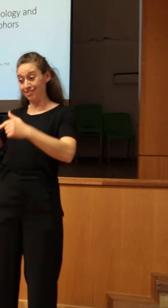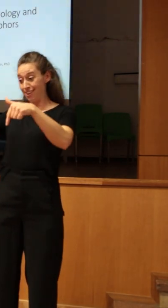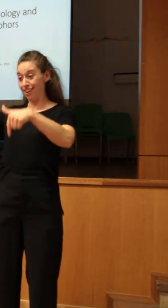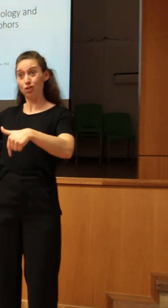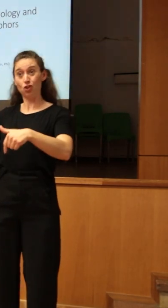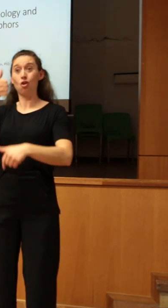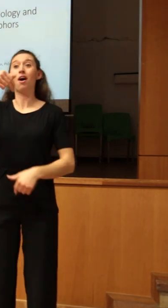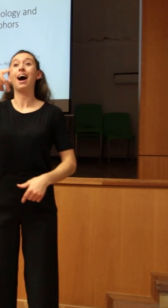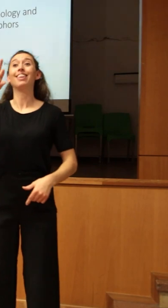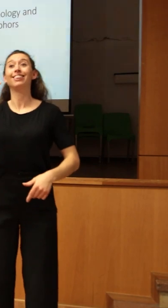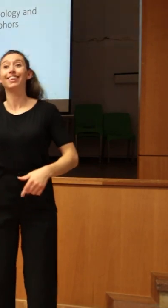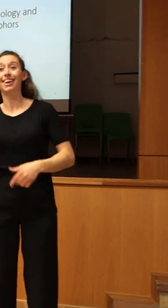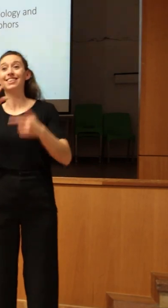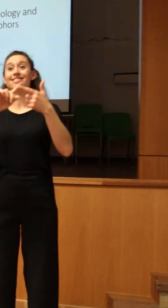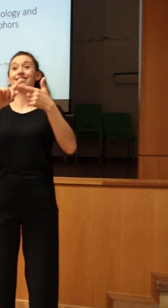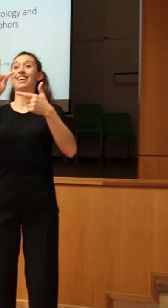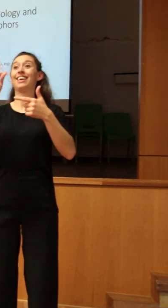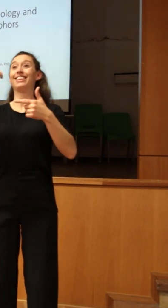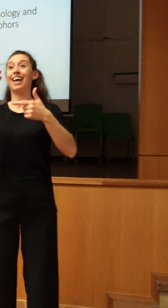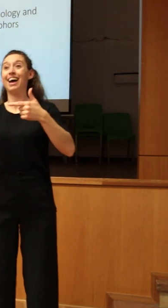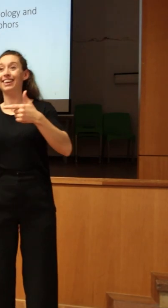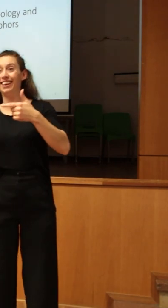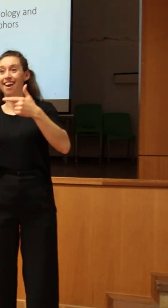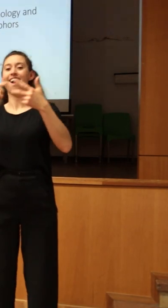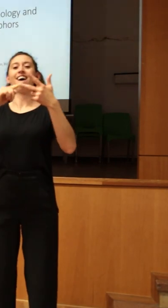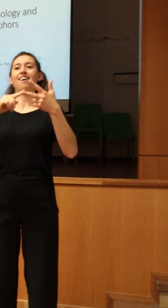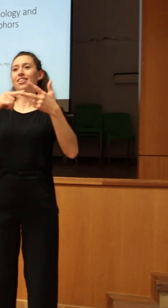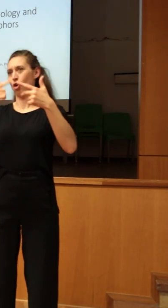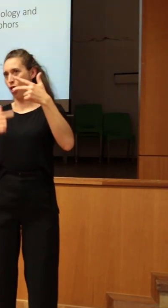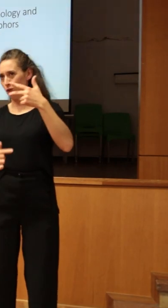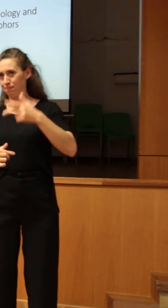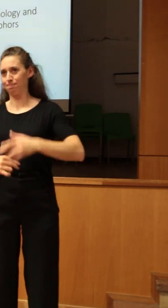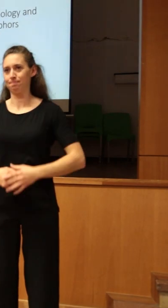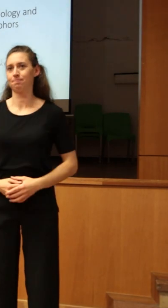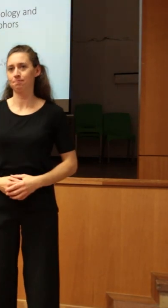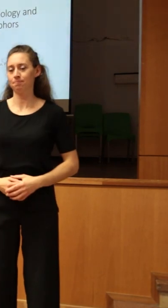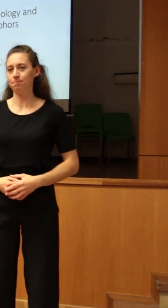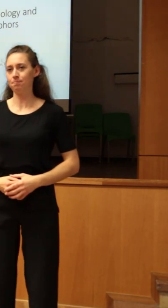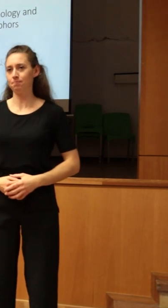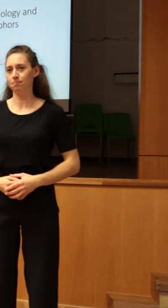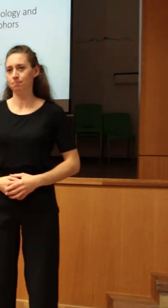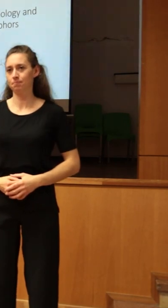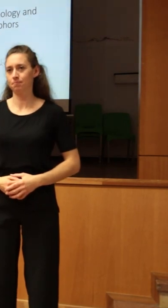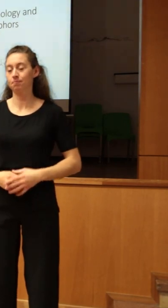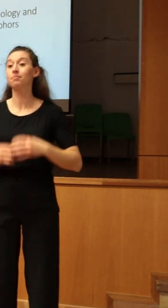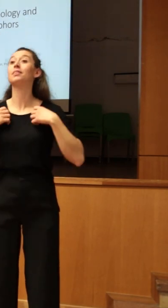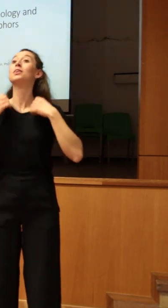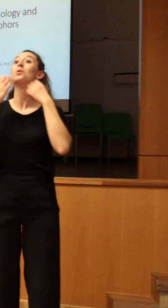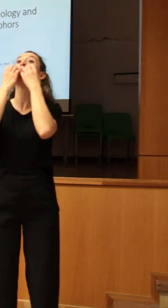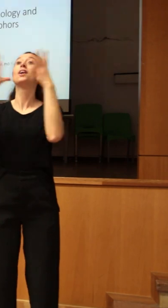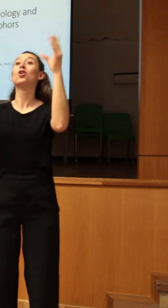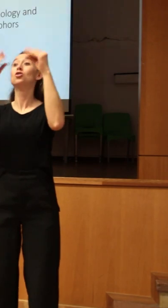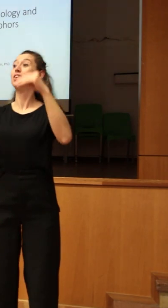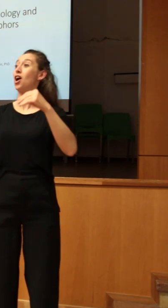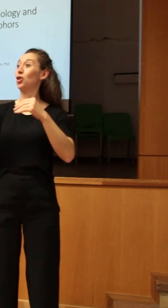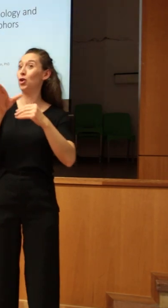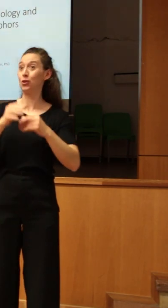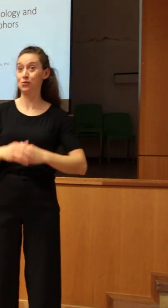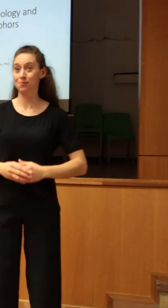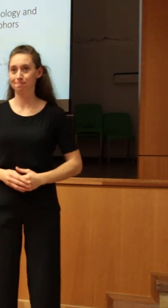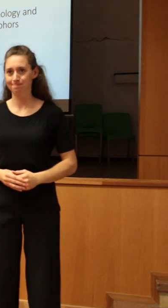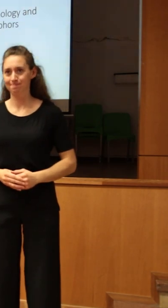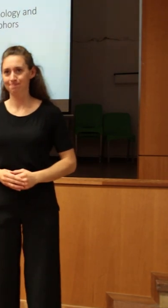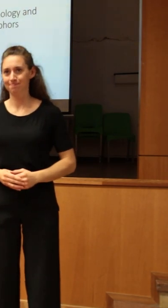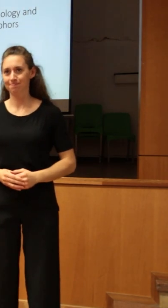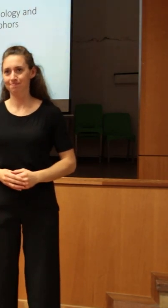esto, a Andrés, Tania y a la directora. Buenas noches to everybody. Buenas noches a todos,